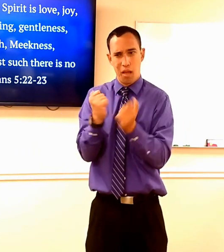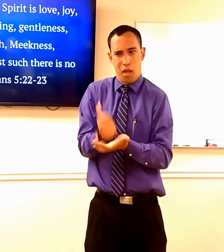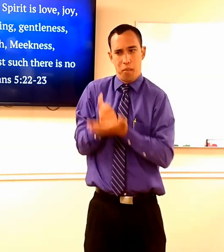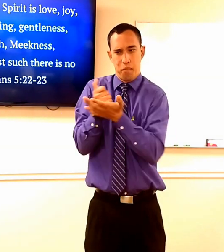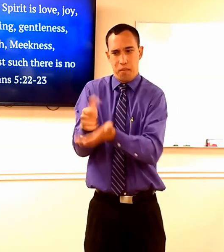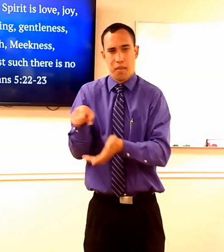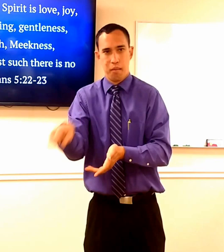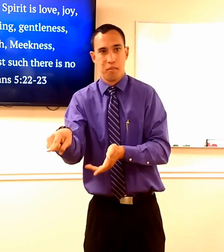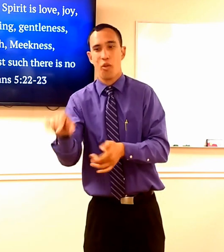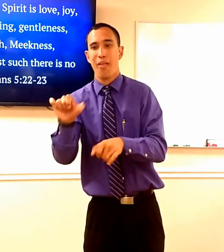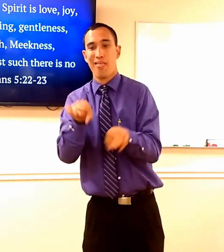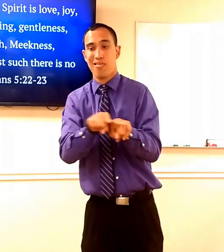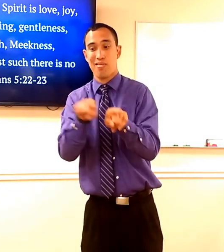Bible, that's what we plan to do in other places,